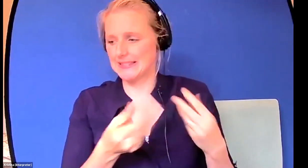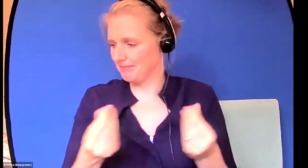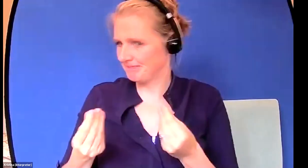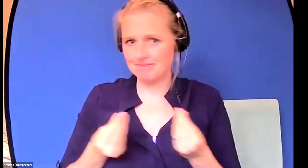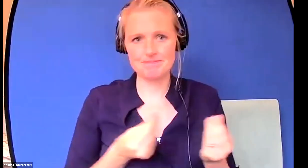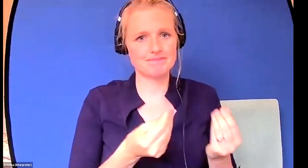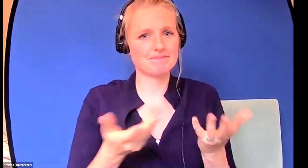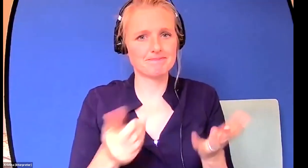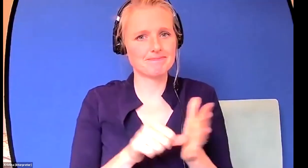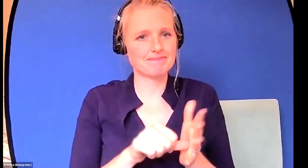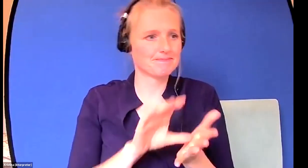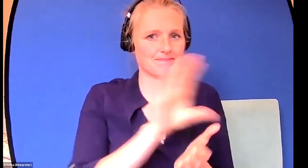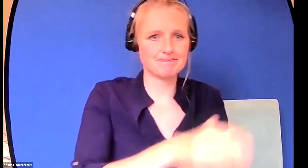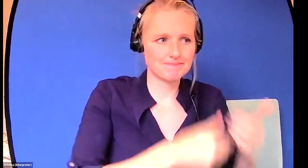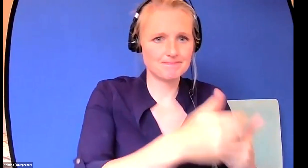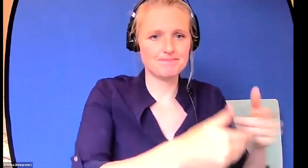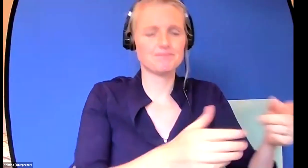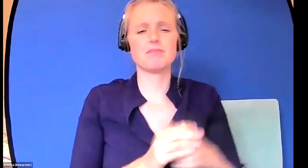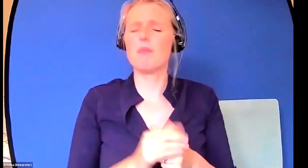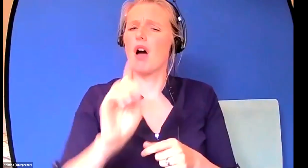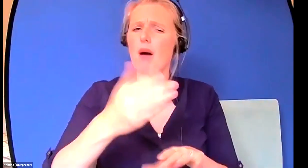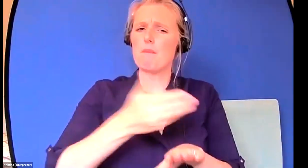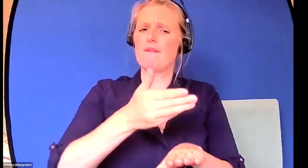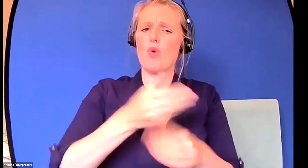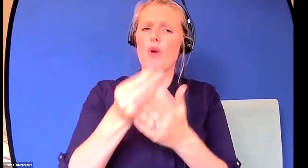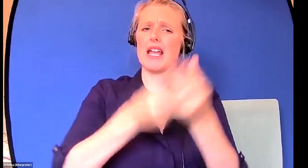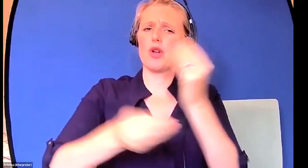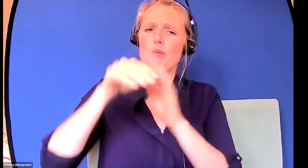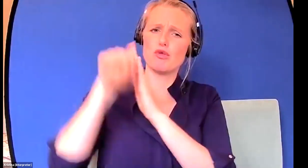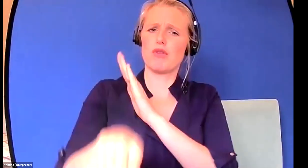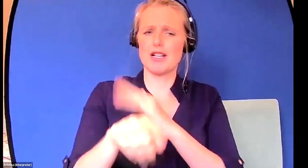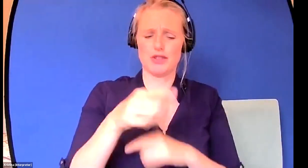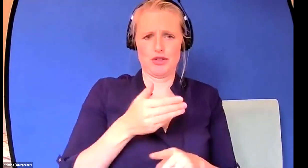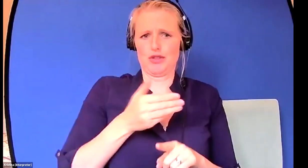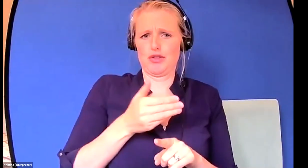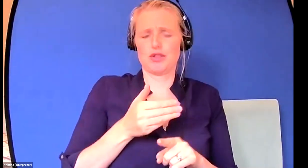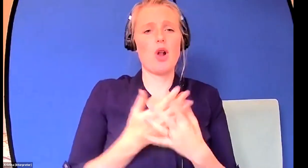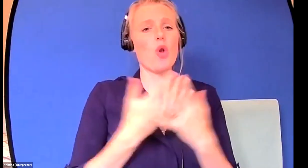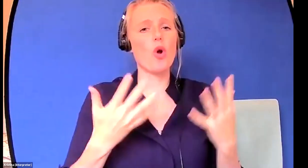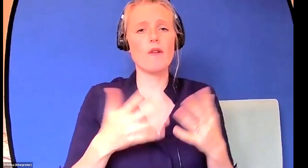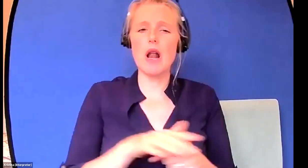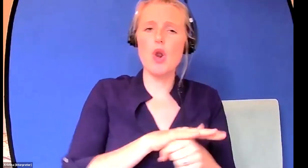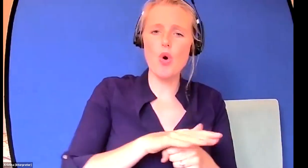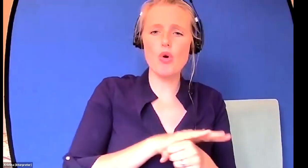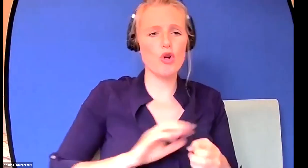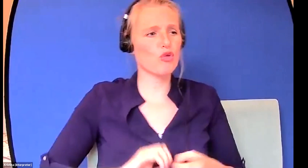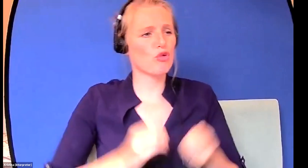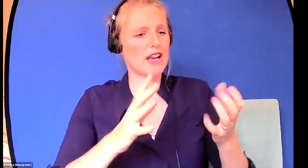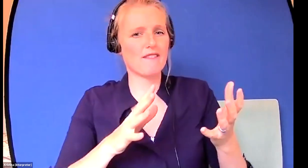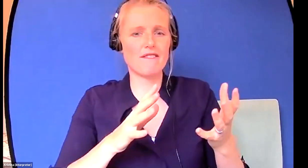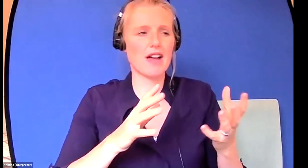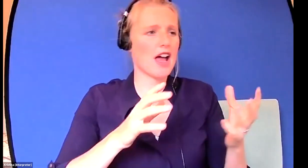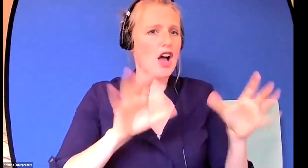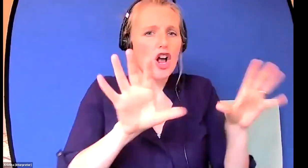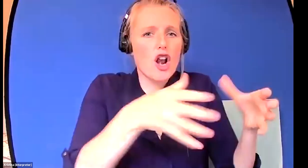But even before the economic meltdown, a lot of local creative clusters, as they were called, and creative